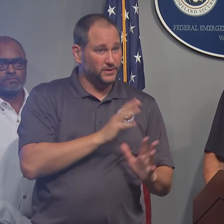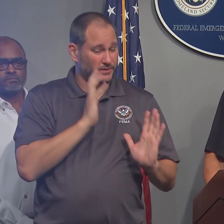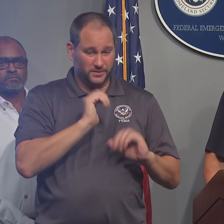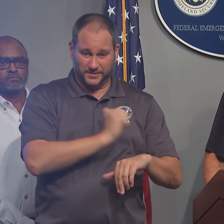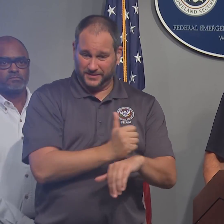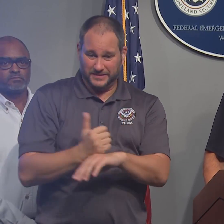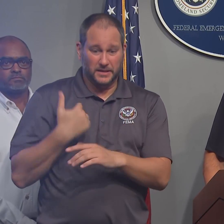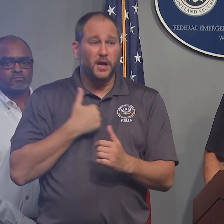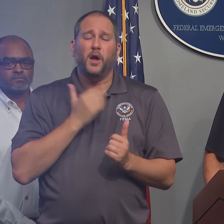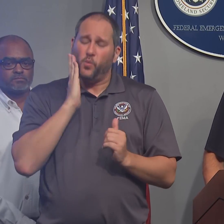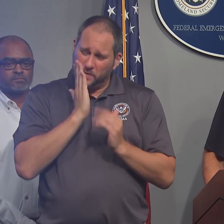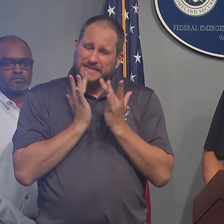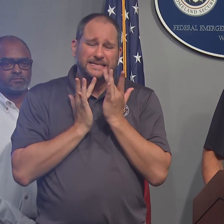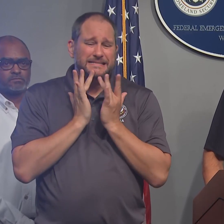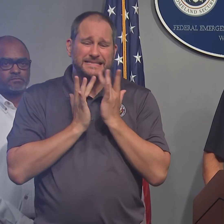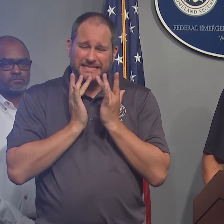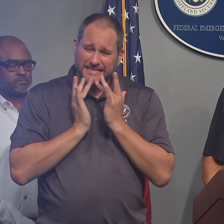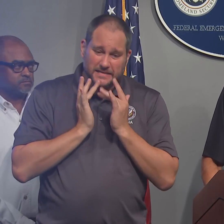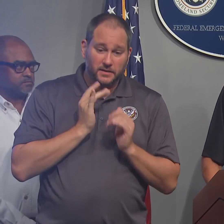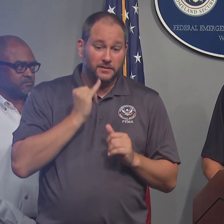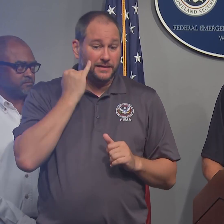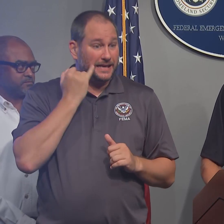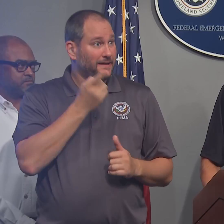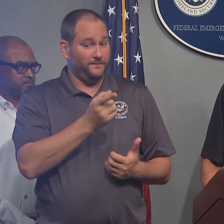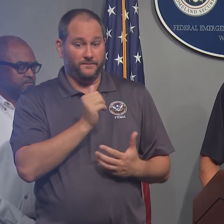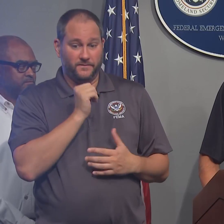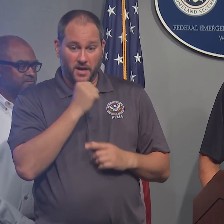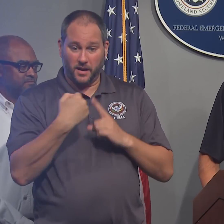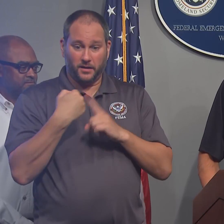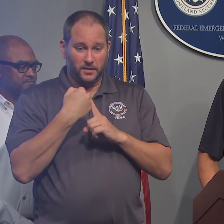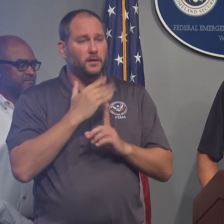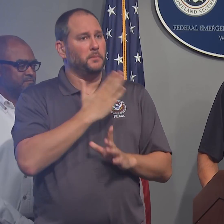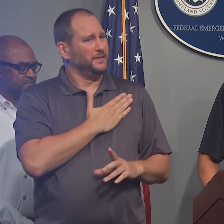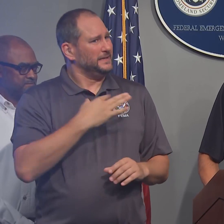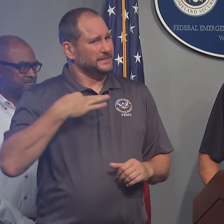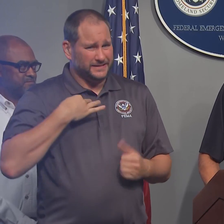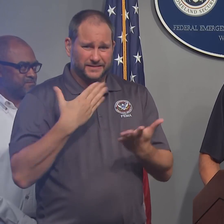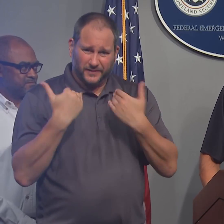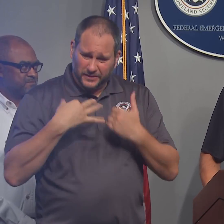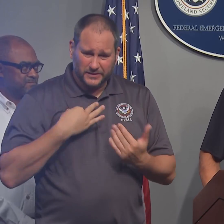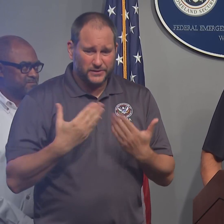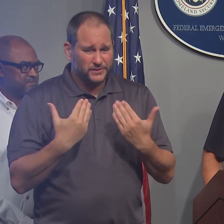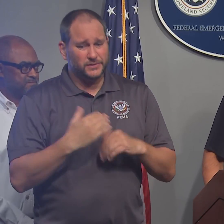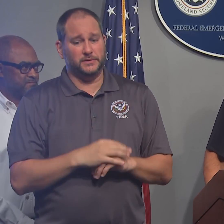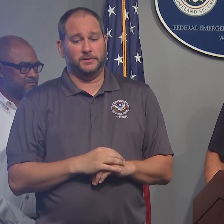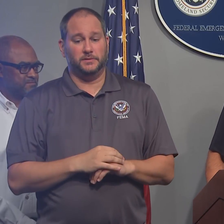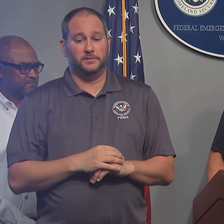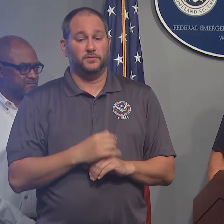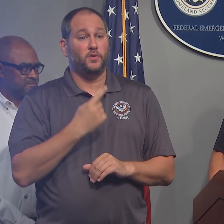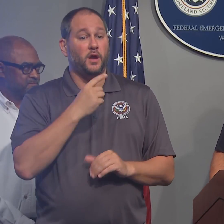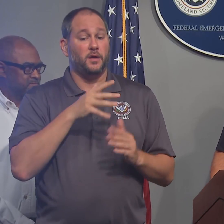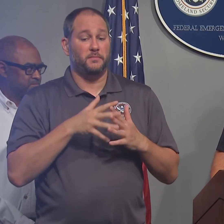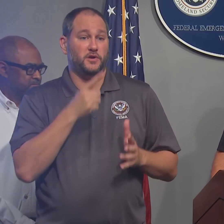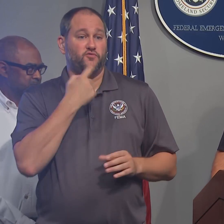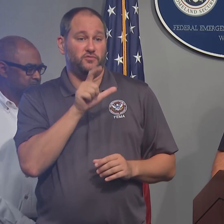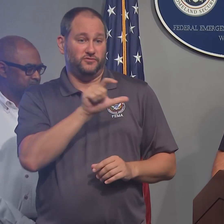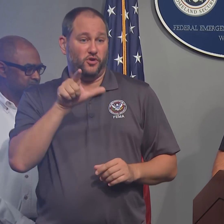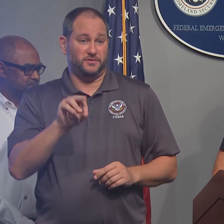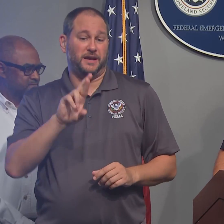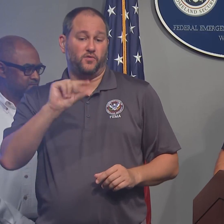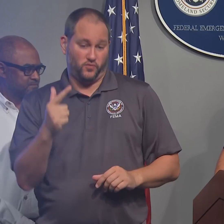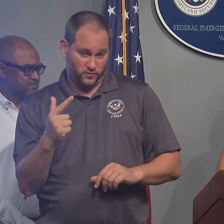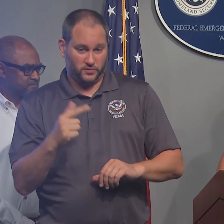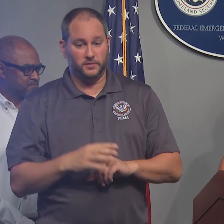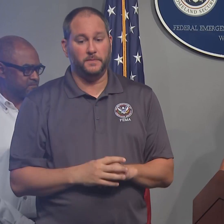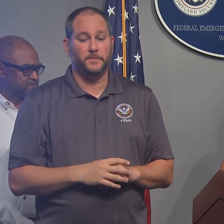you consider being a volunteer. You can do that at redcross.org or any other of the other fine agencies that you